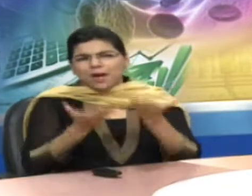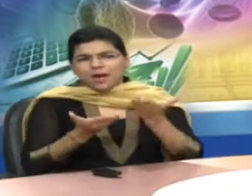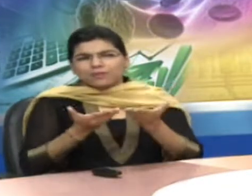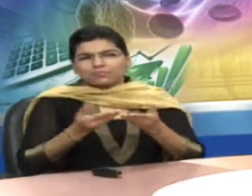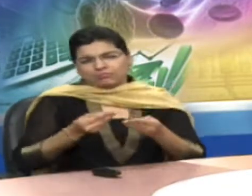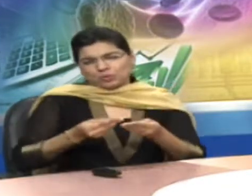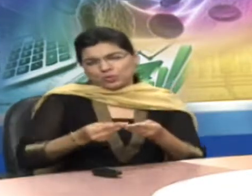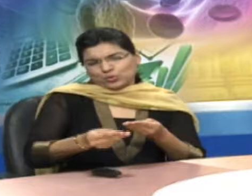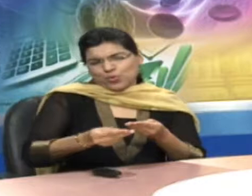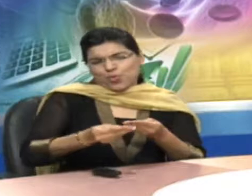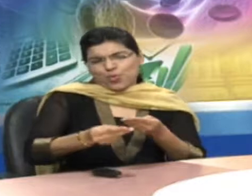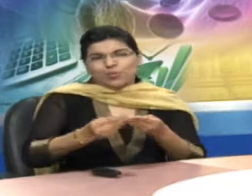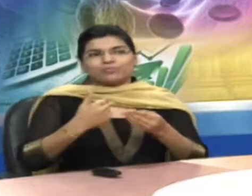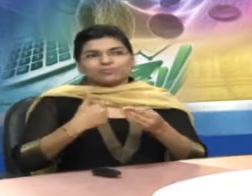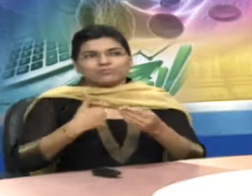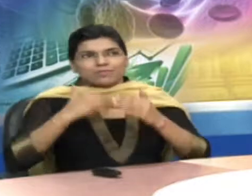Then old man, he himself said,